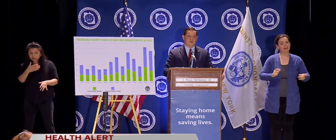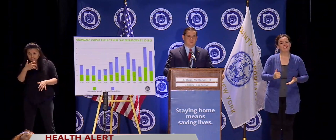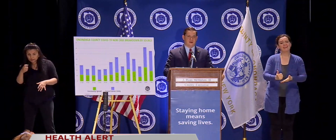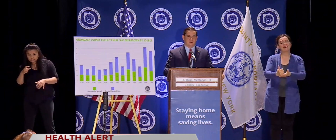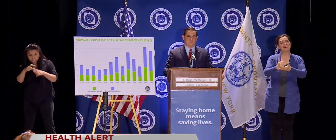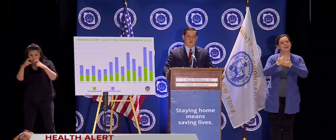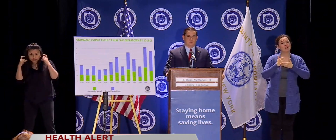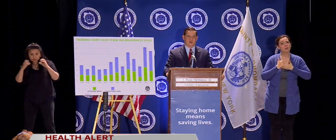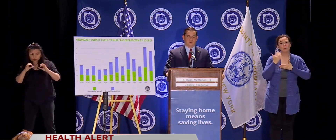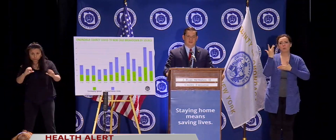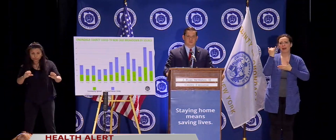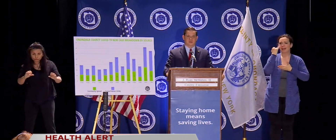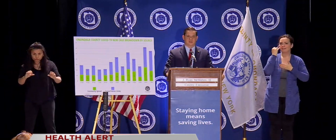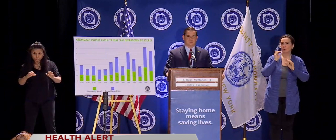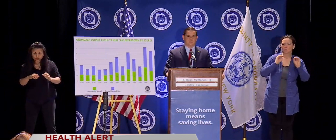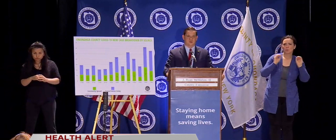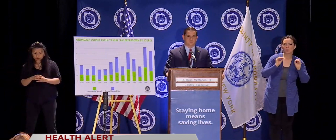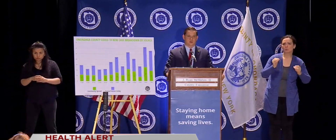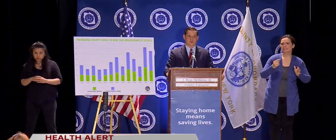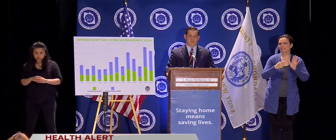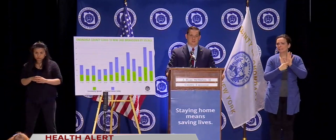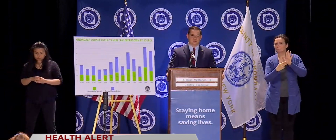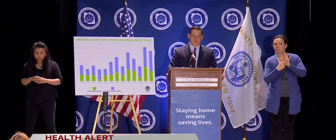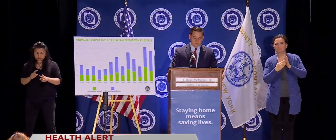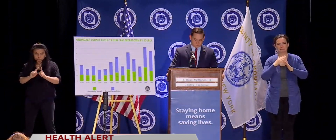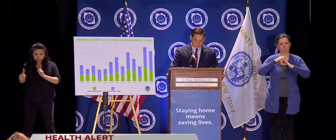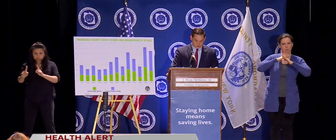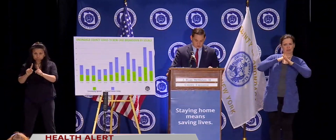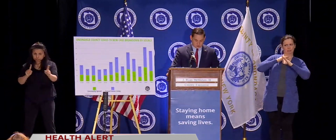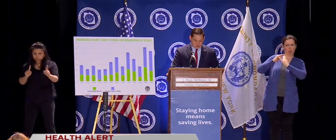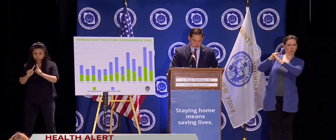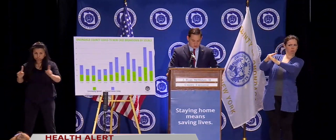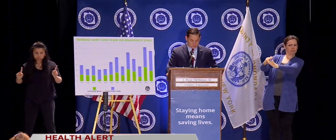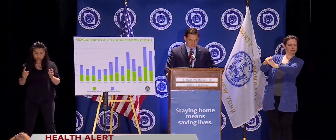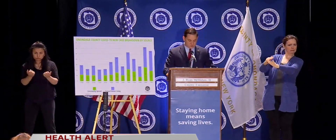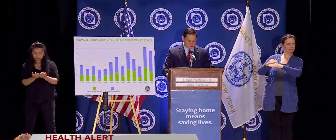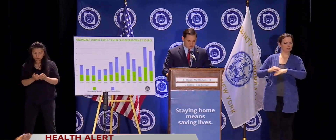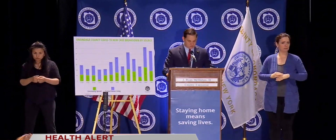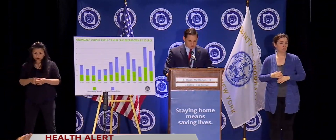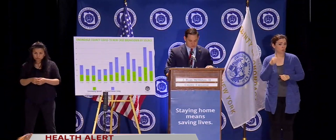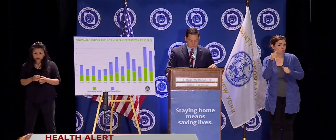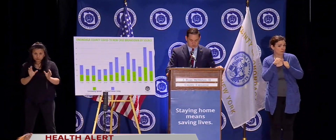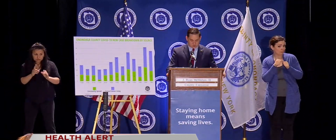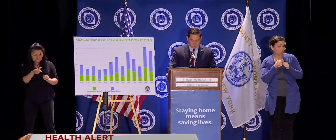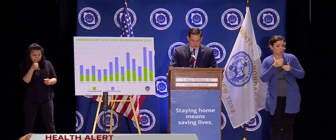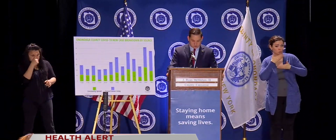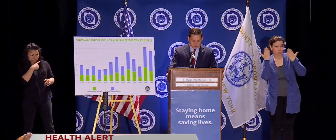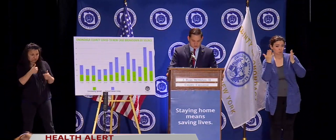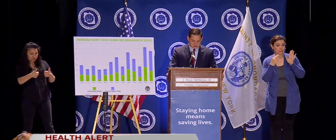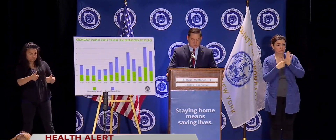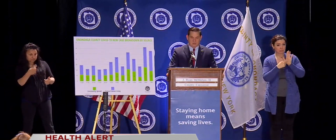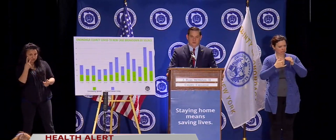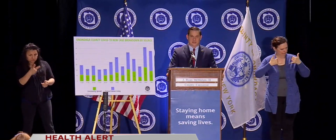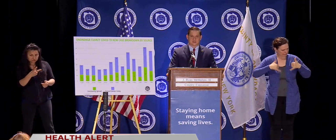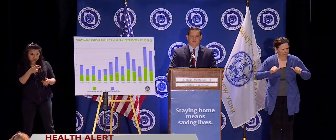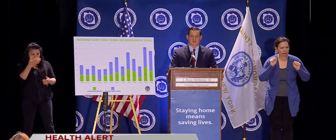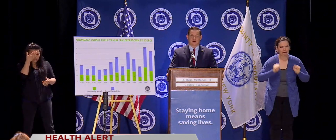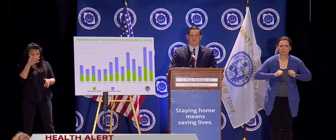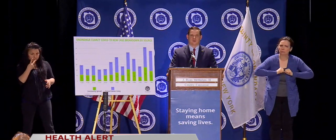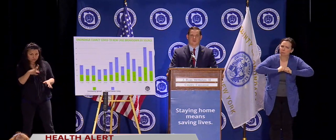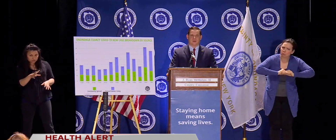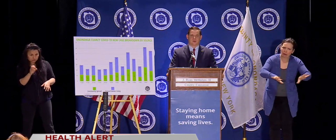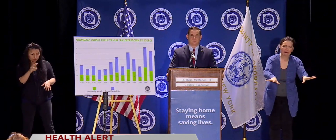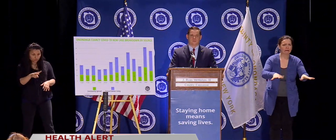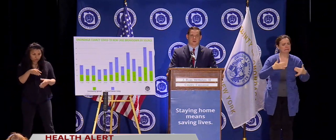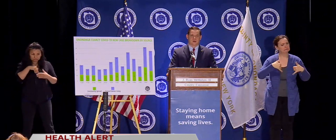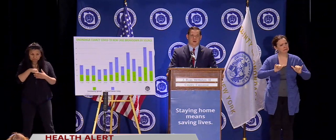have what would otherwise be somewhat visible conditions or visible symptoms. So please, it's about protecting yourself,